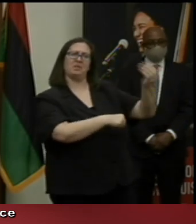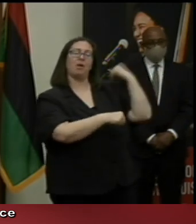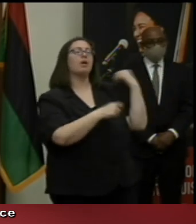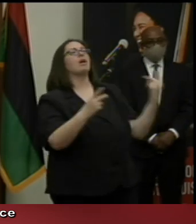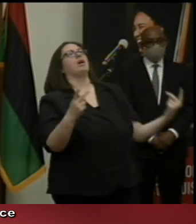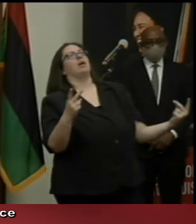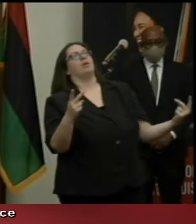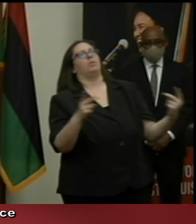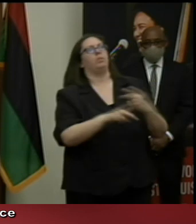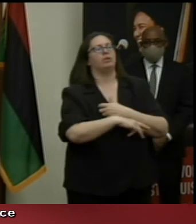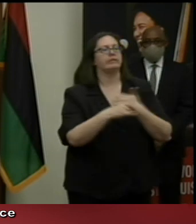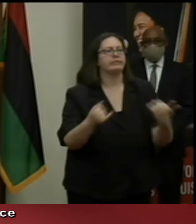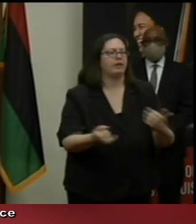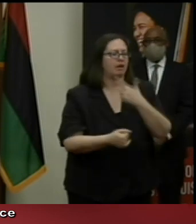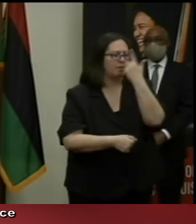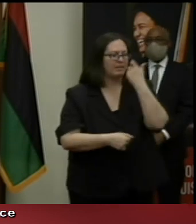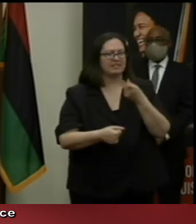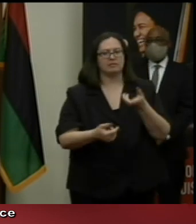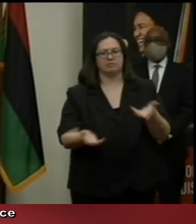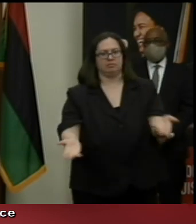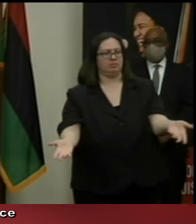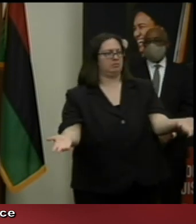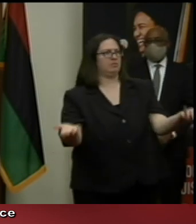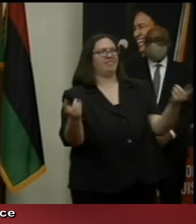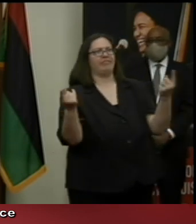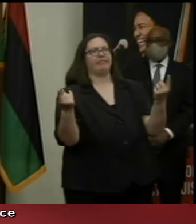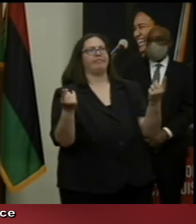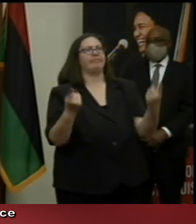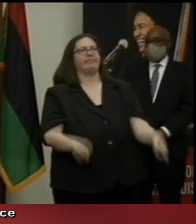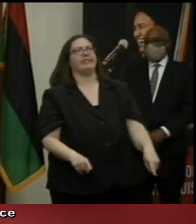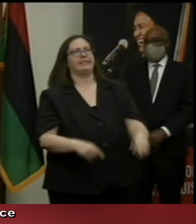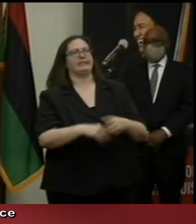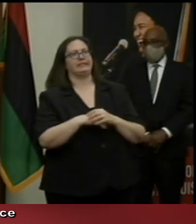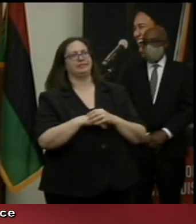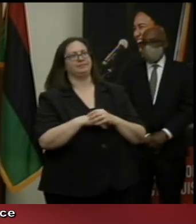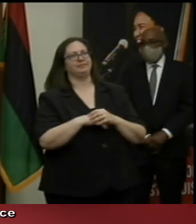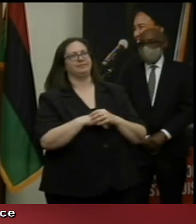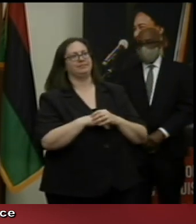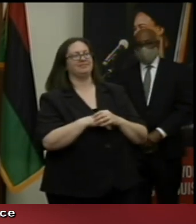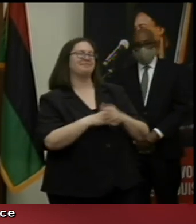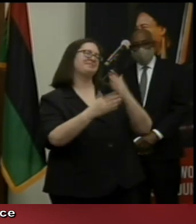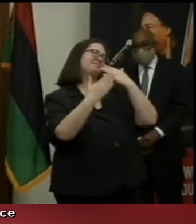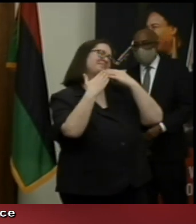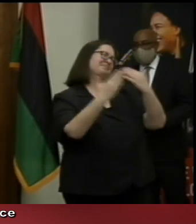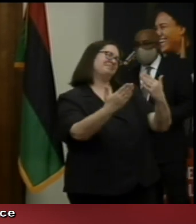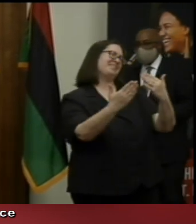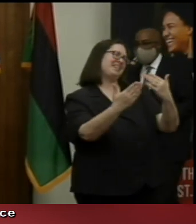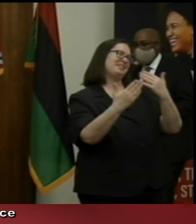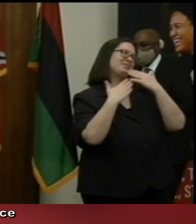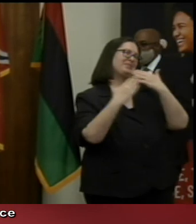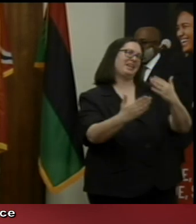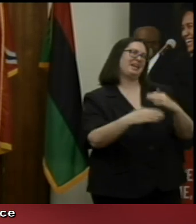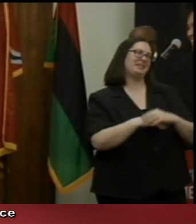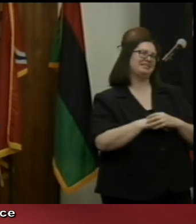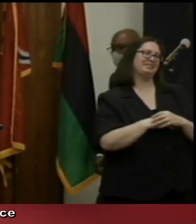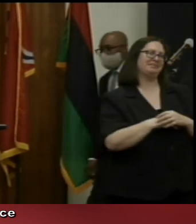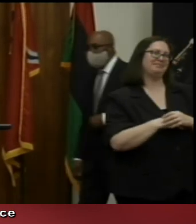situation like this. So. Thanks, guys. Thank you all. Thank you.